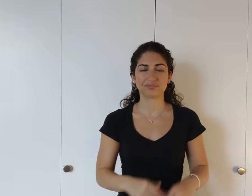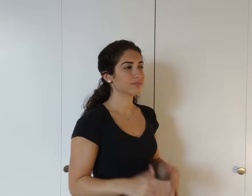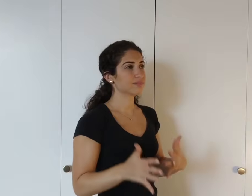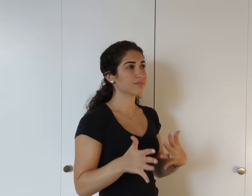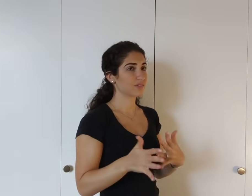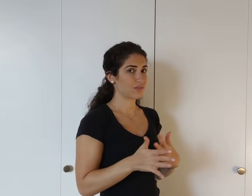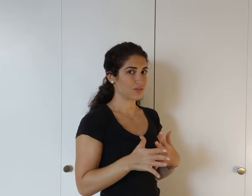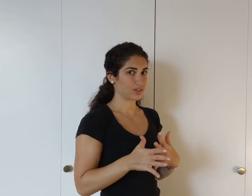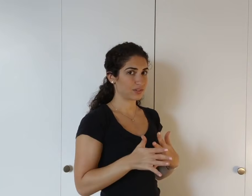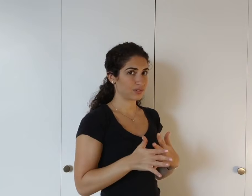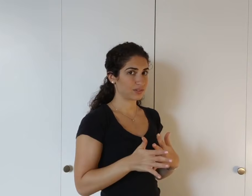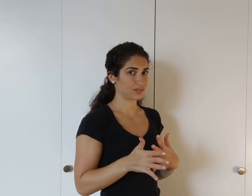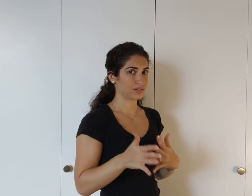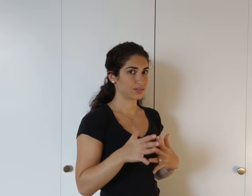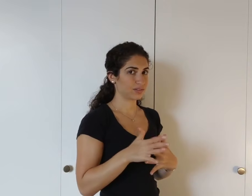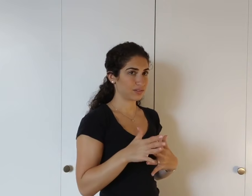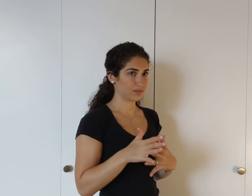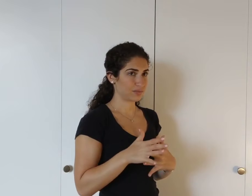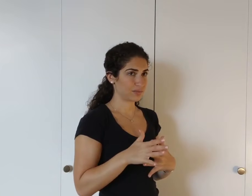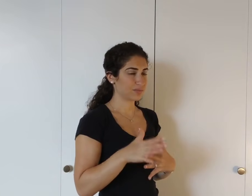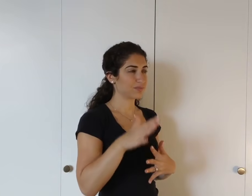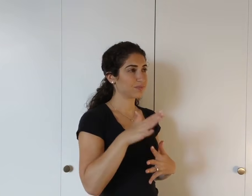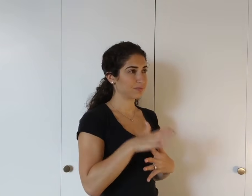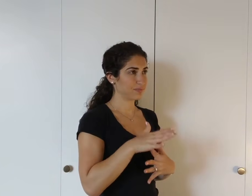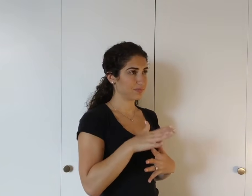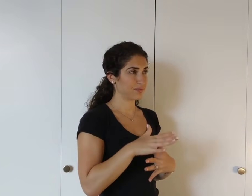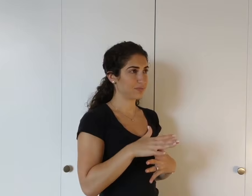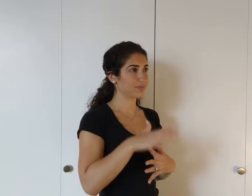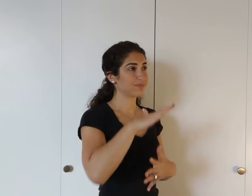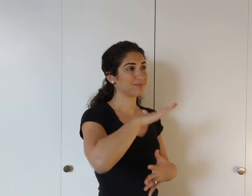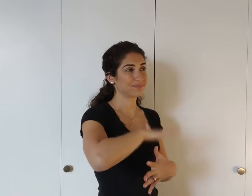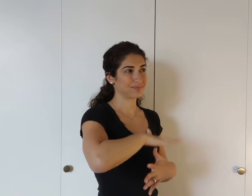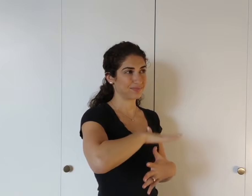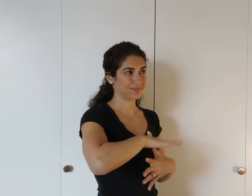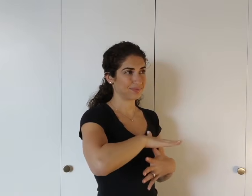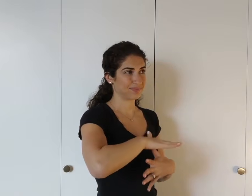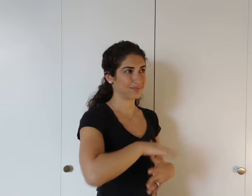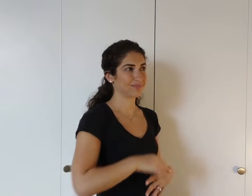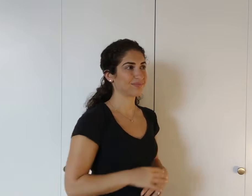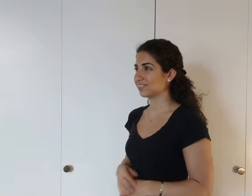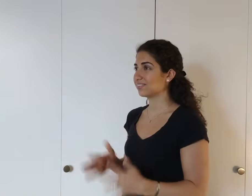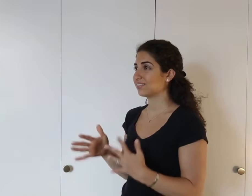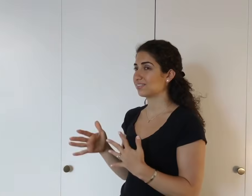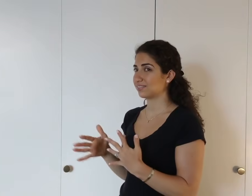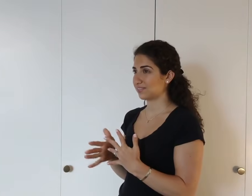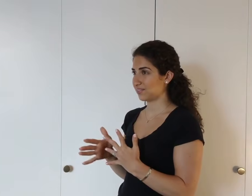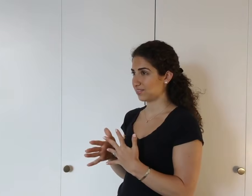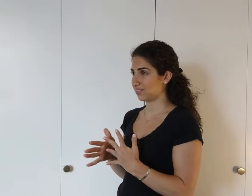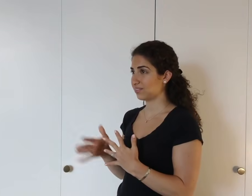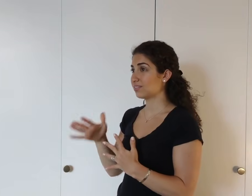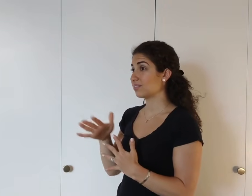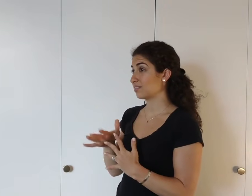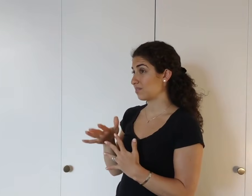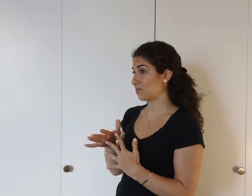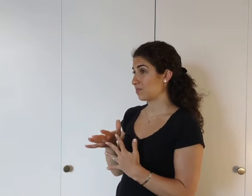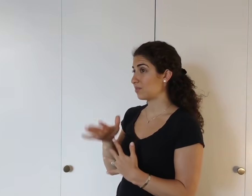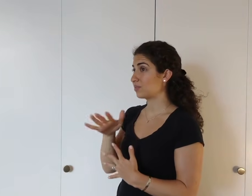Again, freshman, sophomore, junior, senior. Freshman, sophomore,